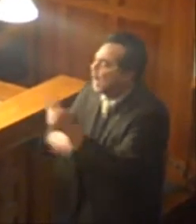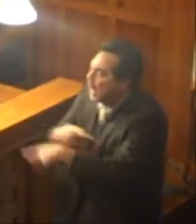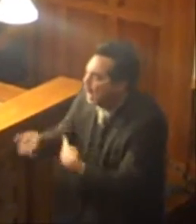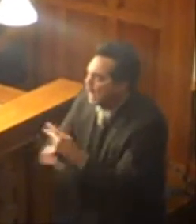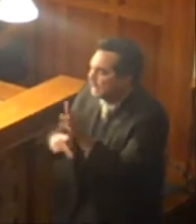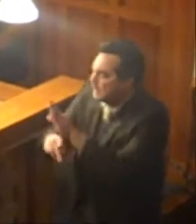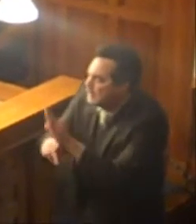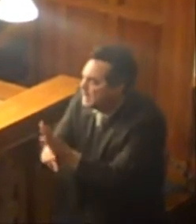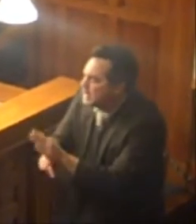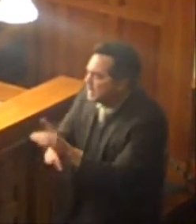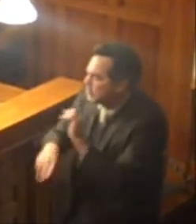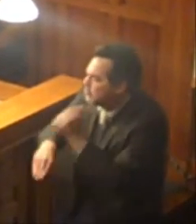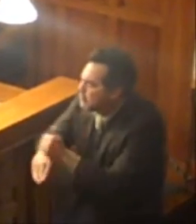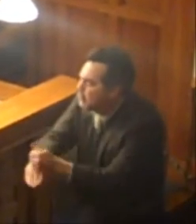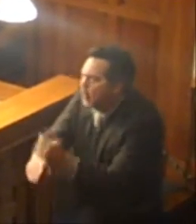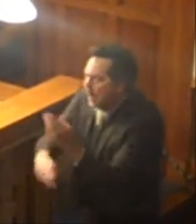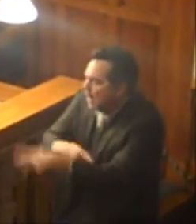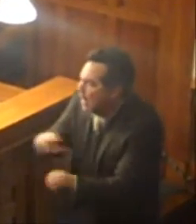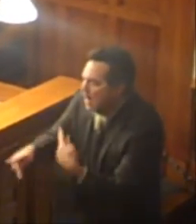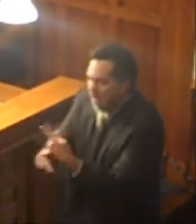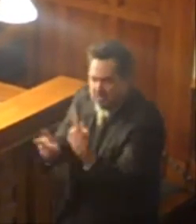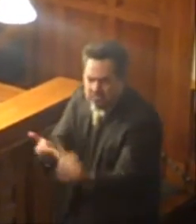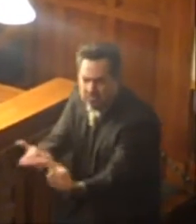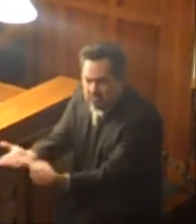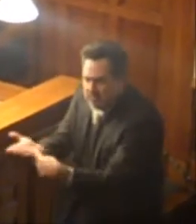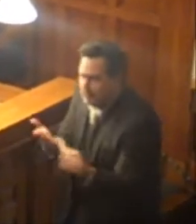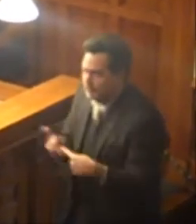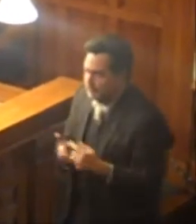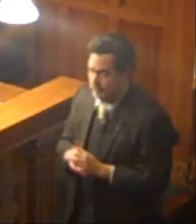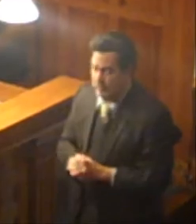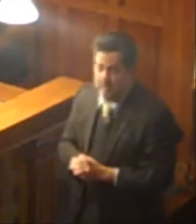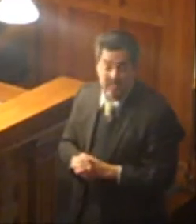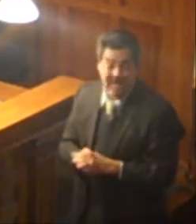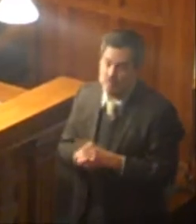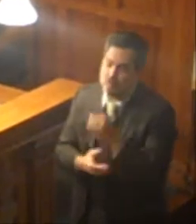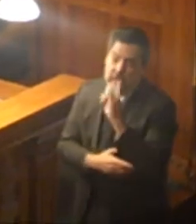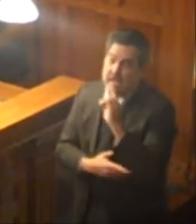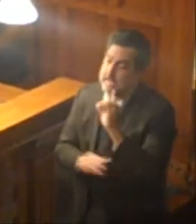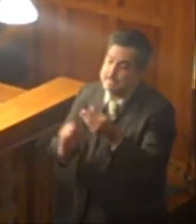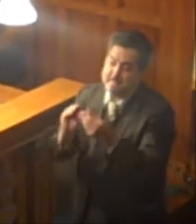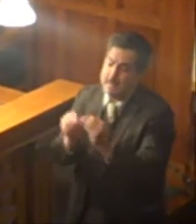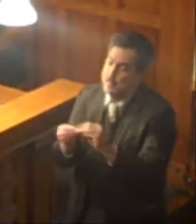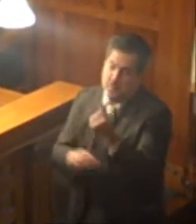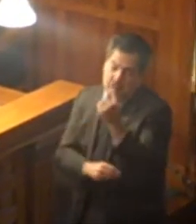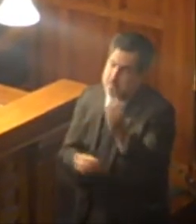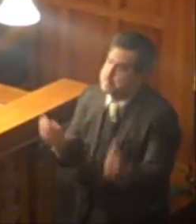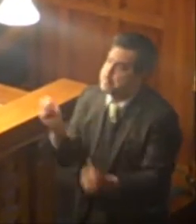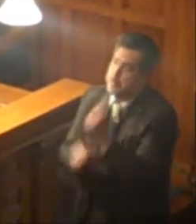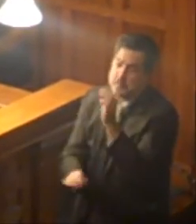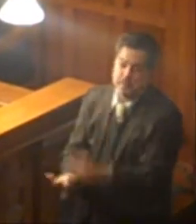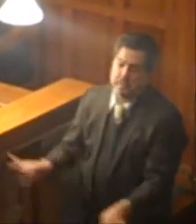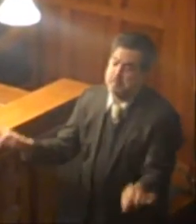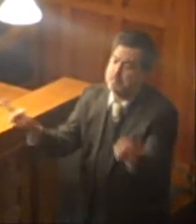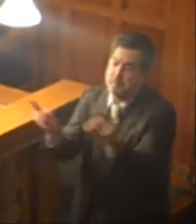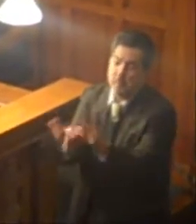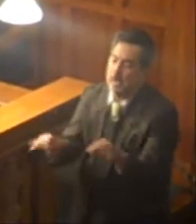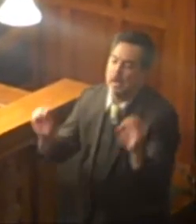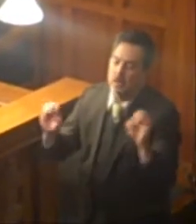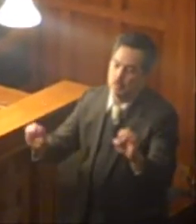businesses. But nothing is as important as educating our children. It's the foundation that everything is built